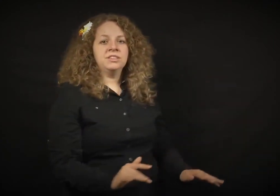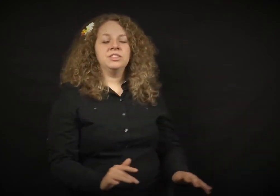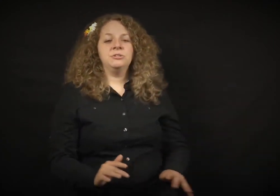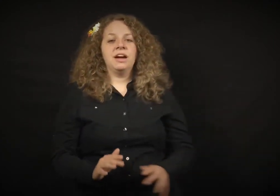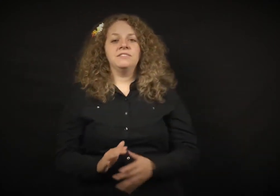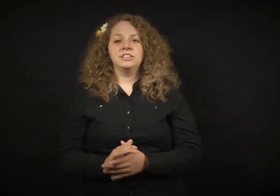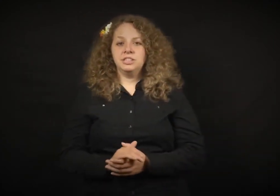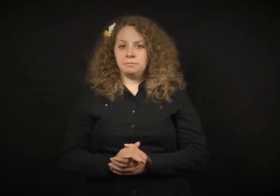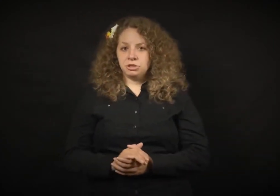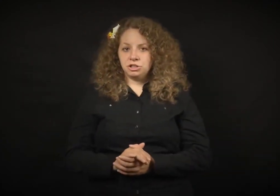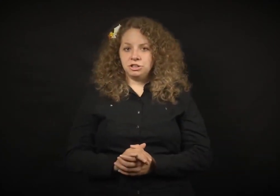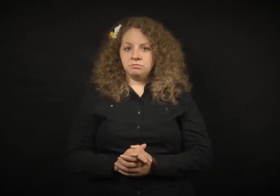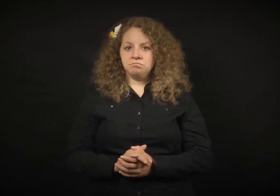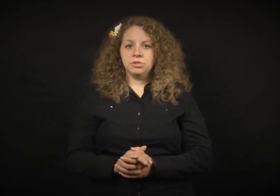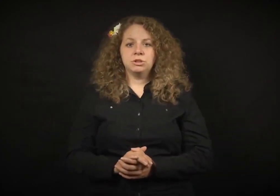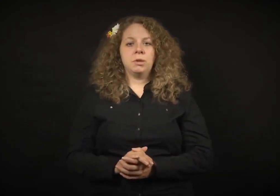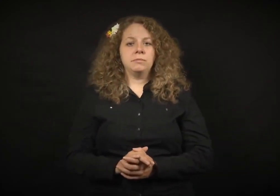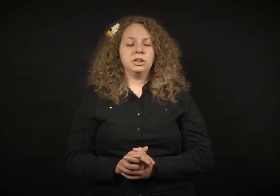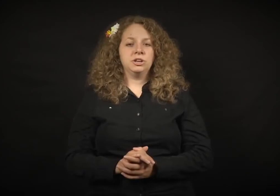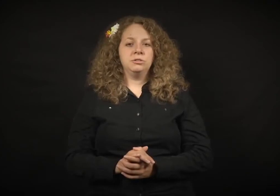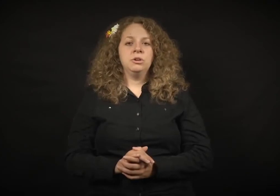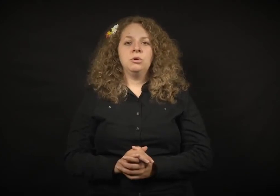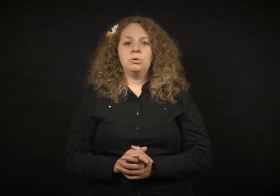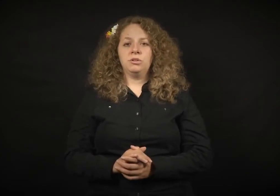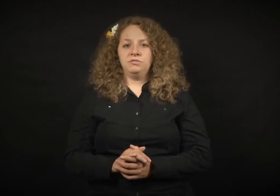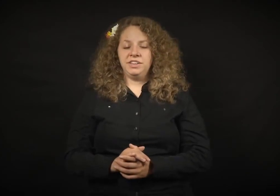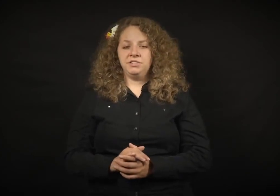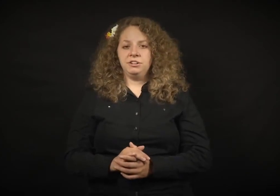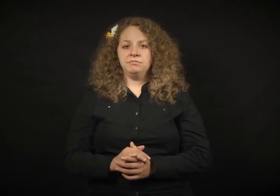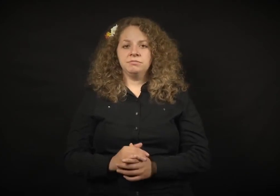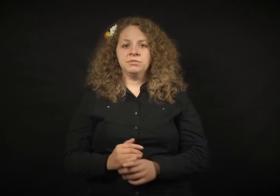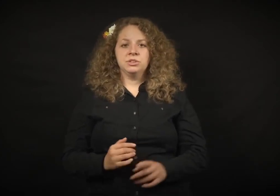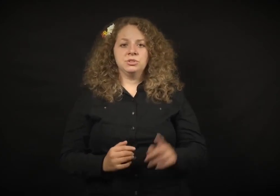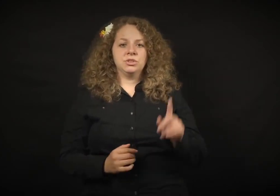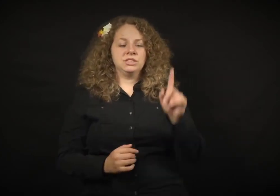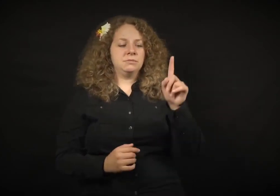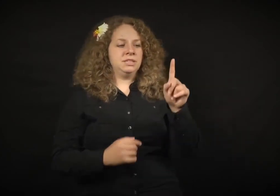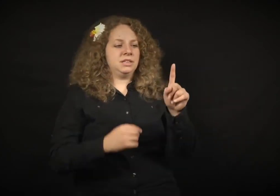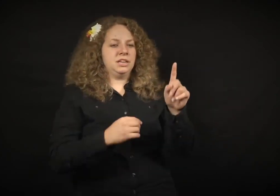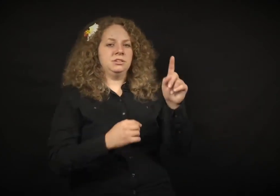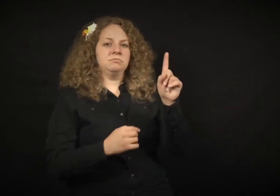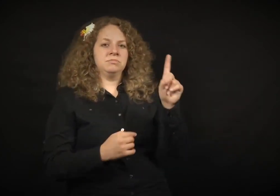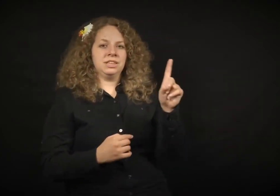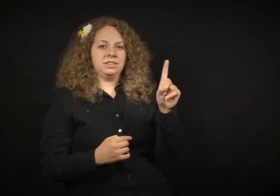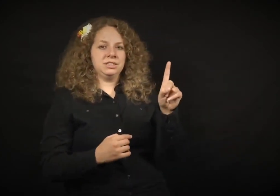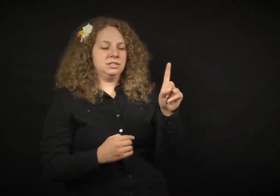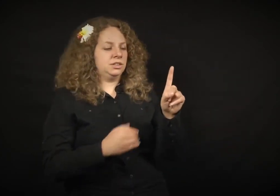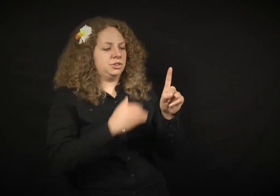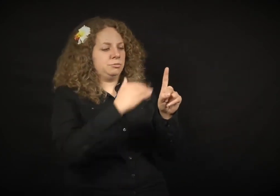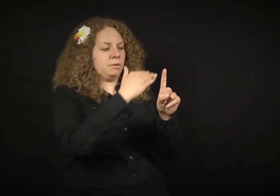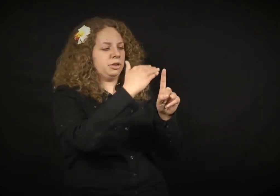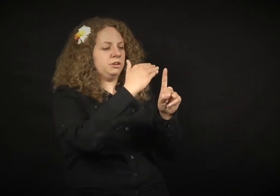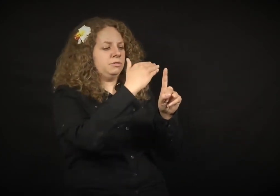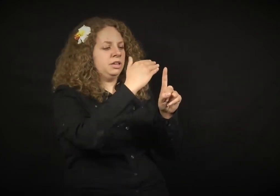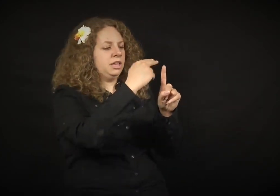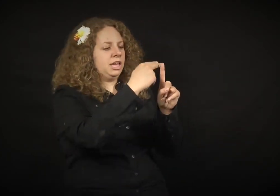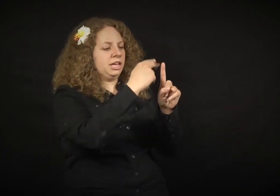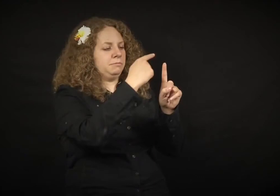Then you have temperature, thermometer, or fever. So this can be signed like this is the thermometer and can be